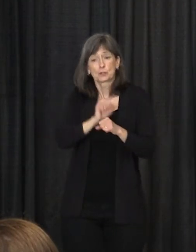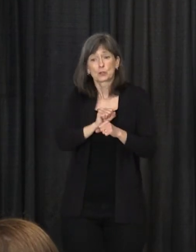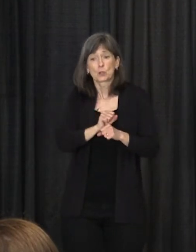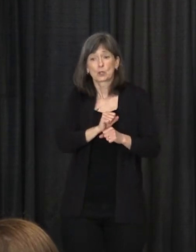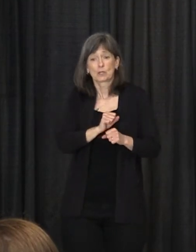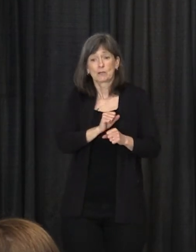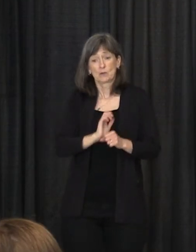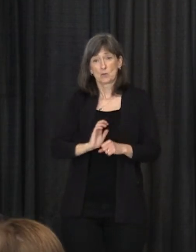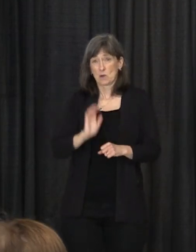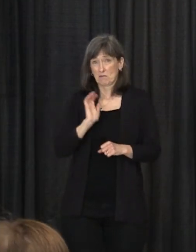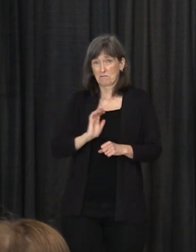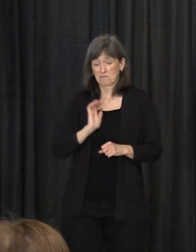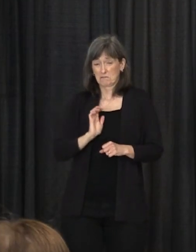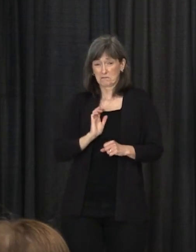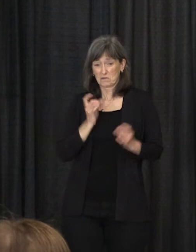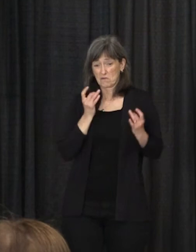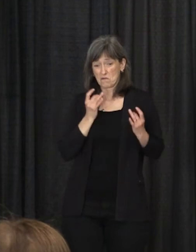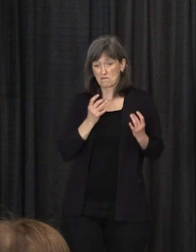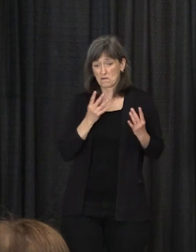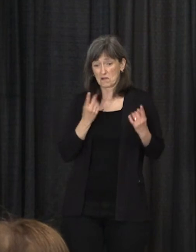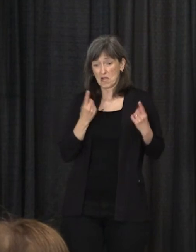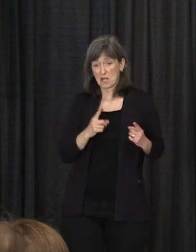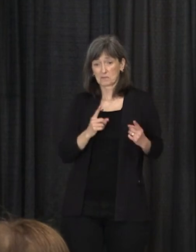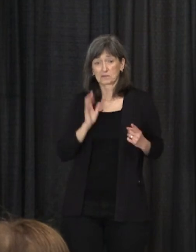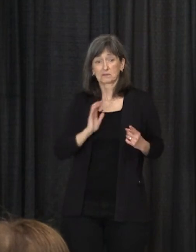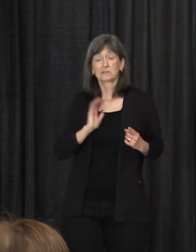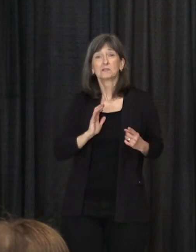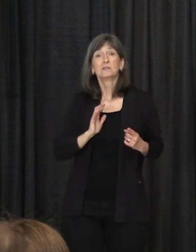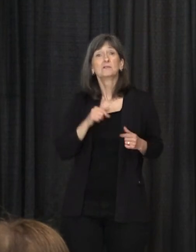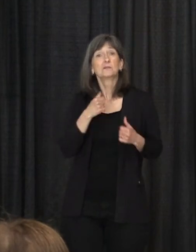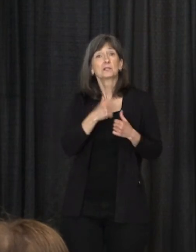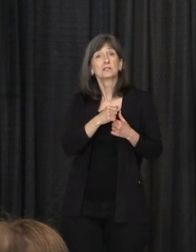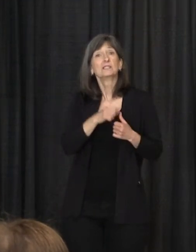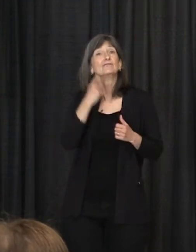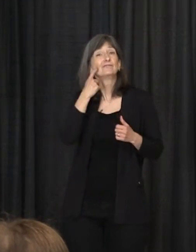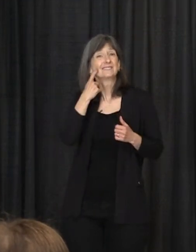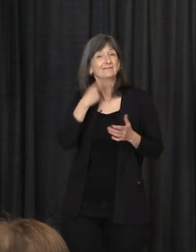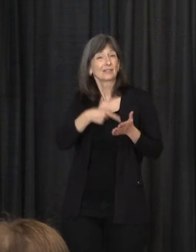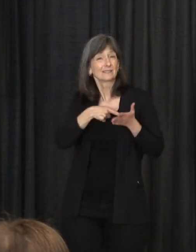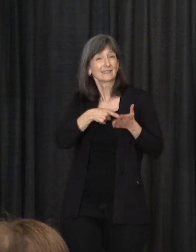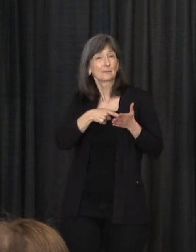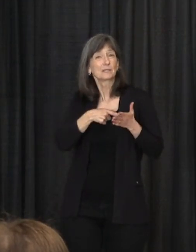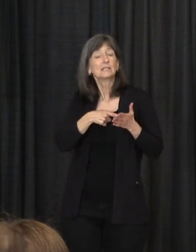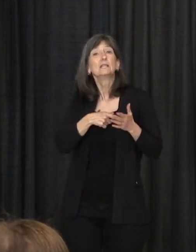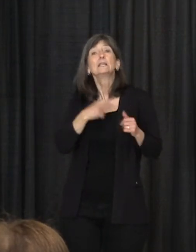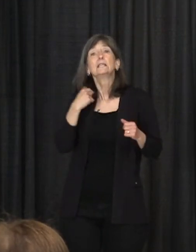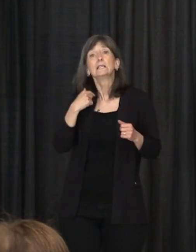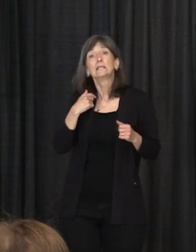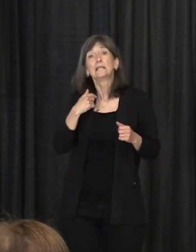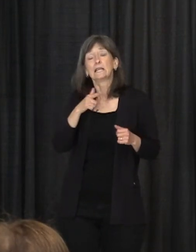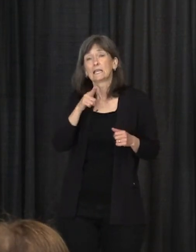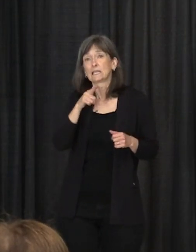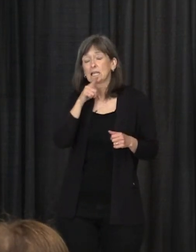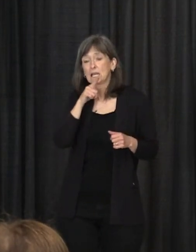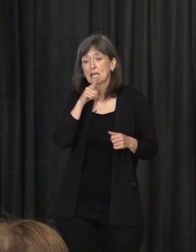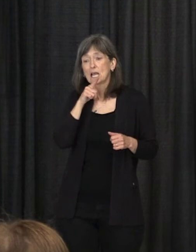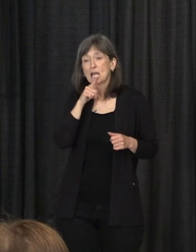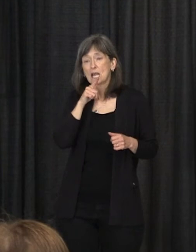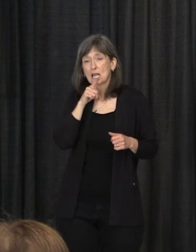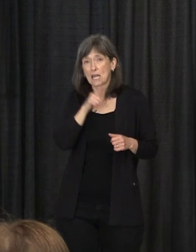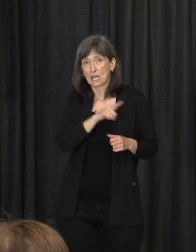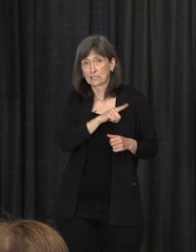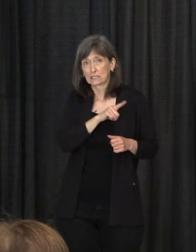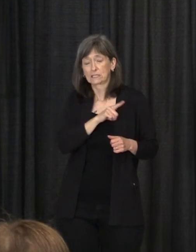actions that were ill-advisedly taken in London, Ontario just recently. We stand against Islamophobia and with the